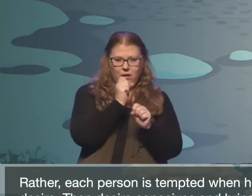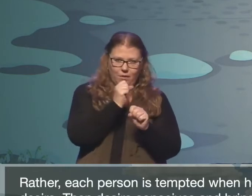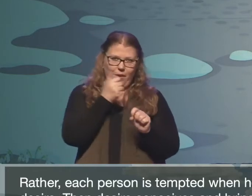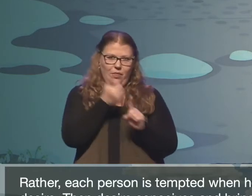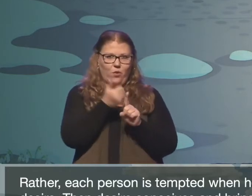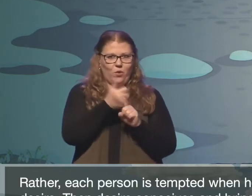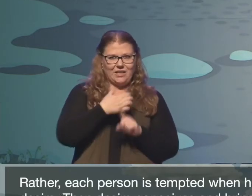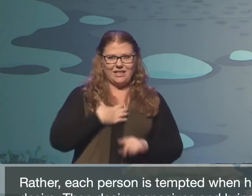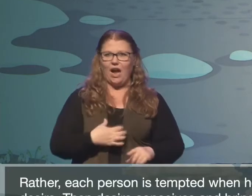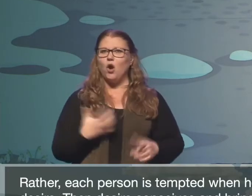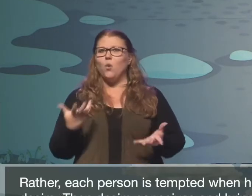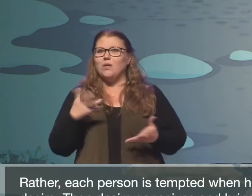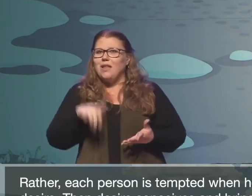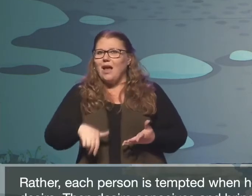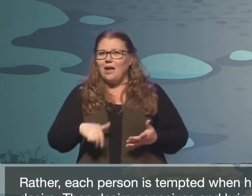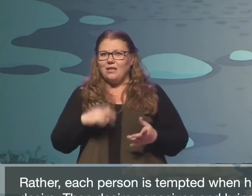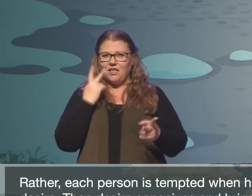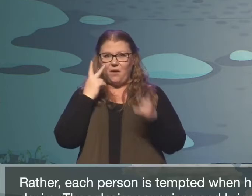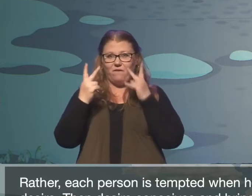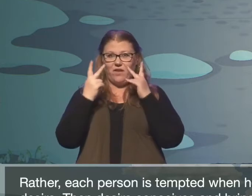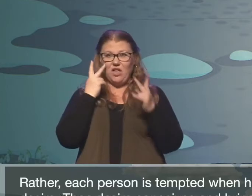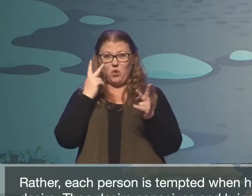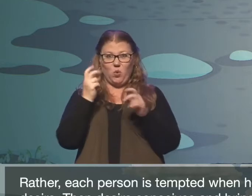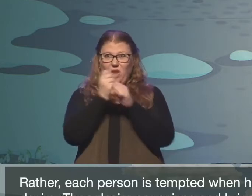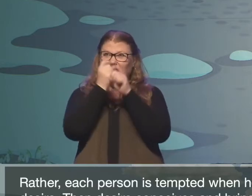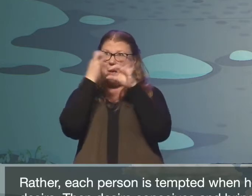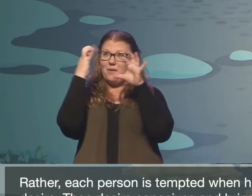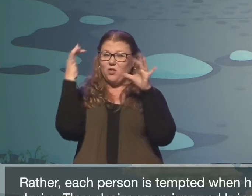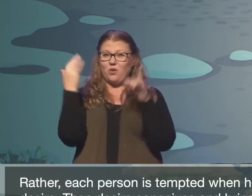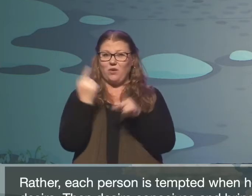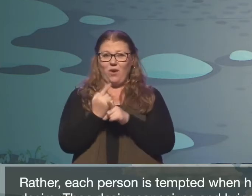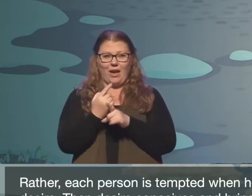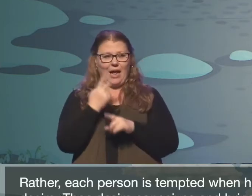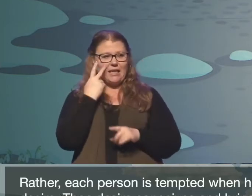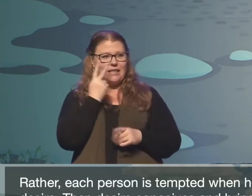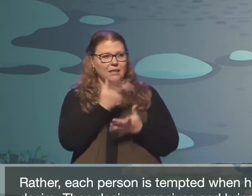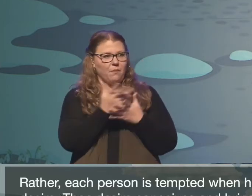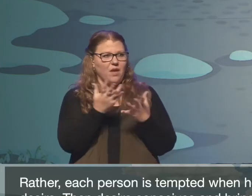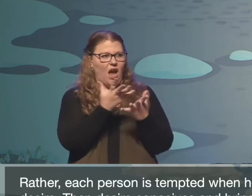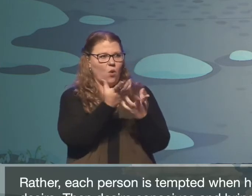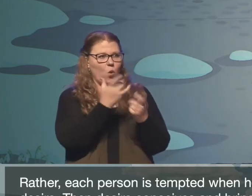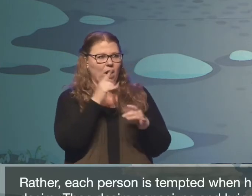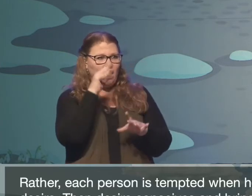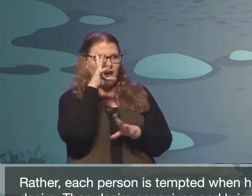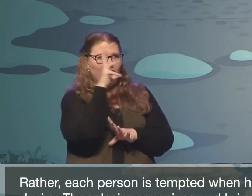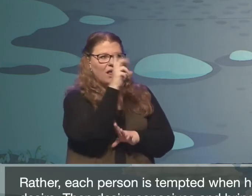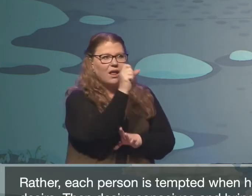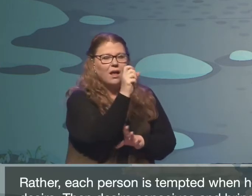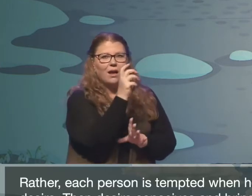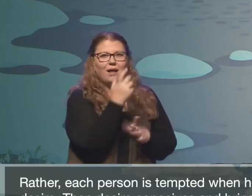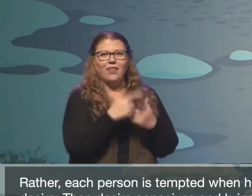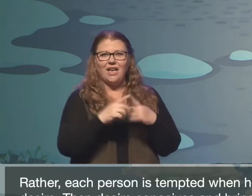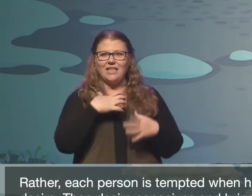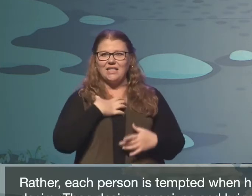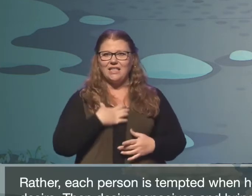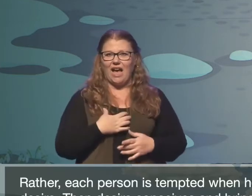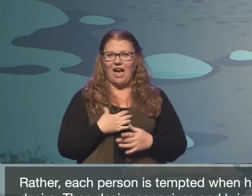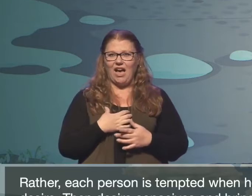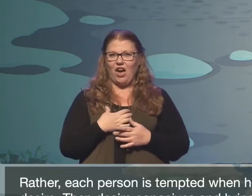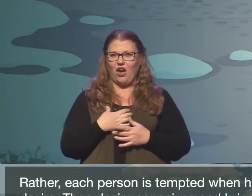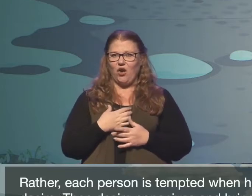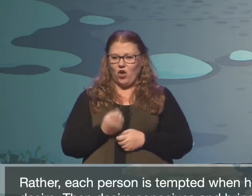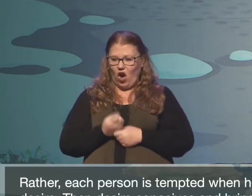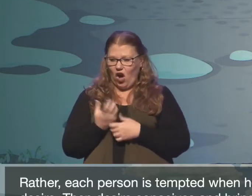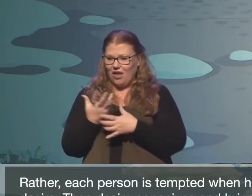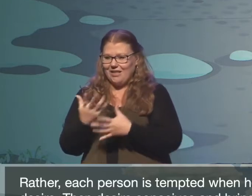their own desire. What's that? That's a visual imagery, right? I see something and I want it. And then desire conceives and